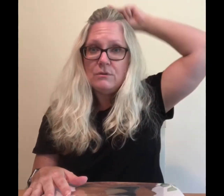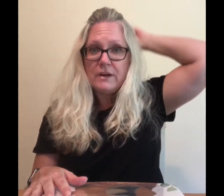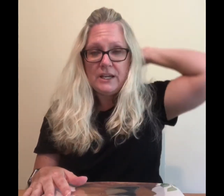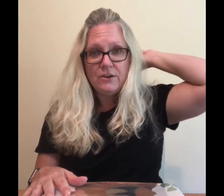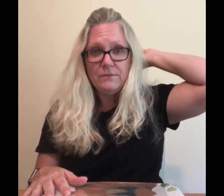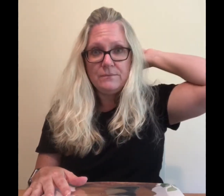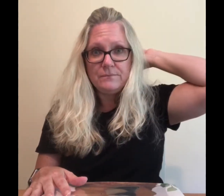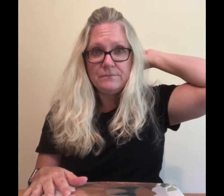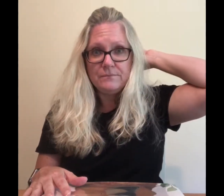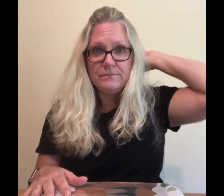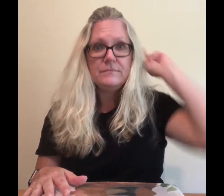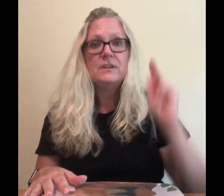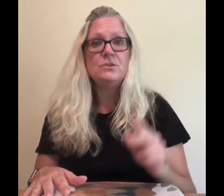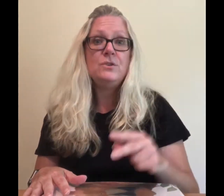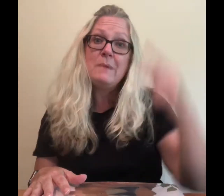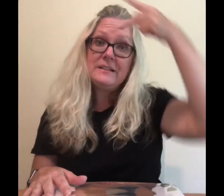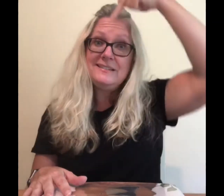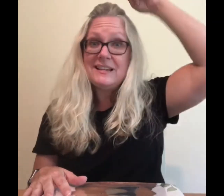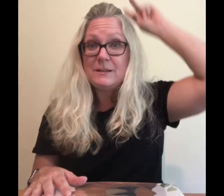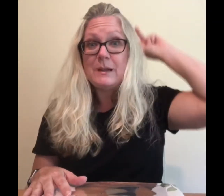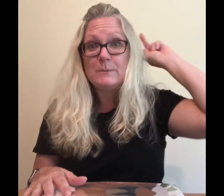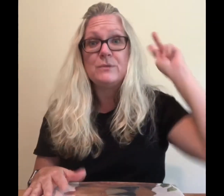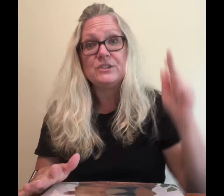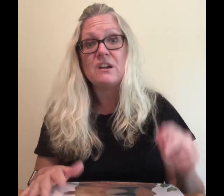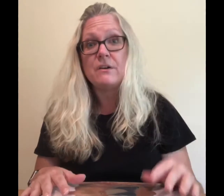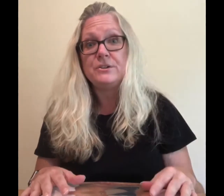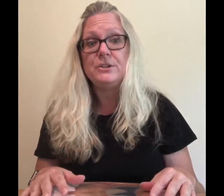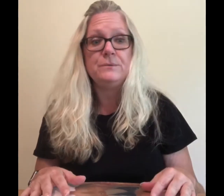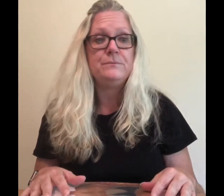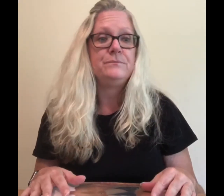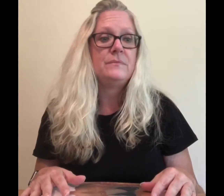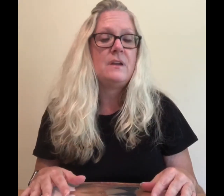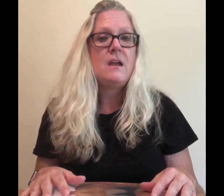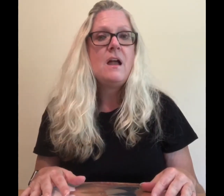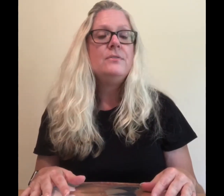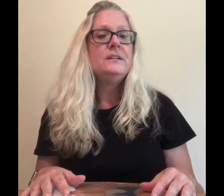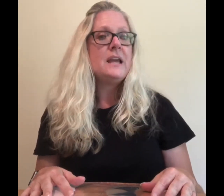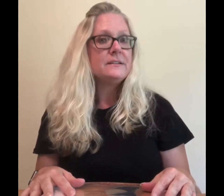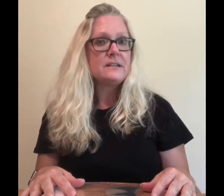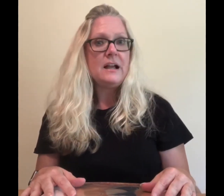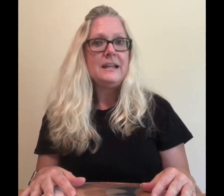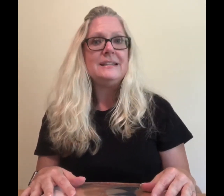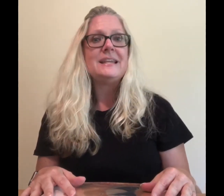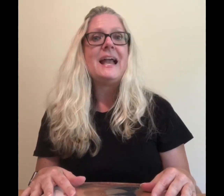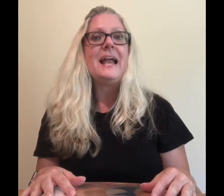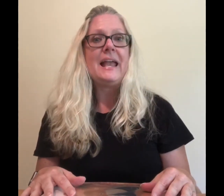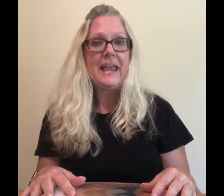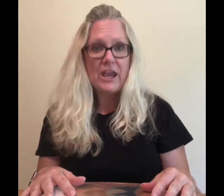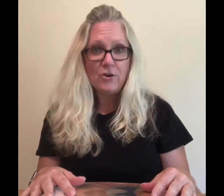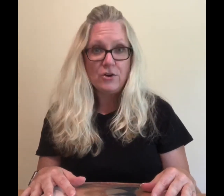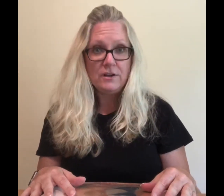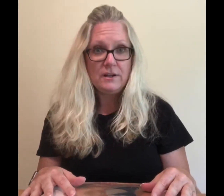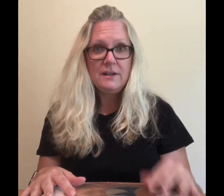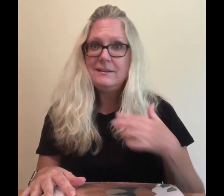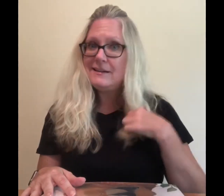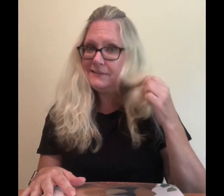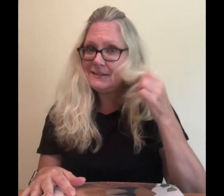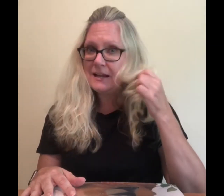here. So you might see that sometimes for skunk too. The next sign is hare. Not this kind of